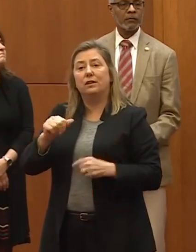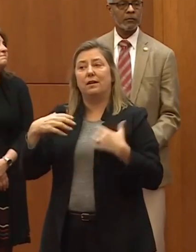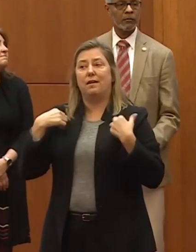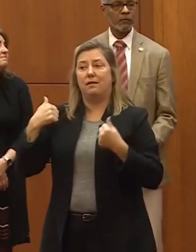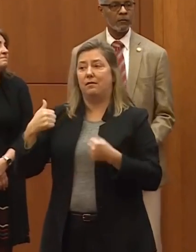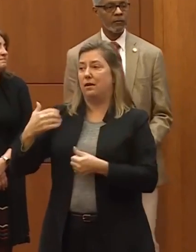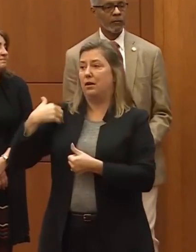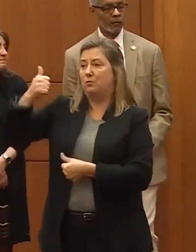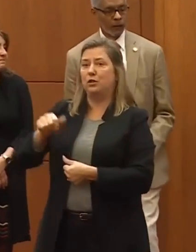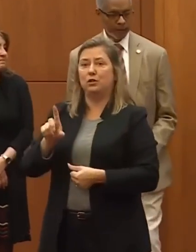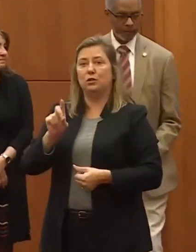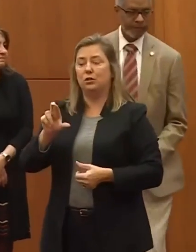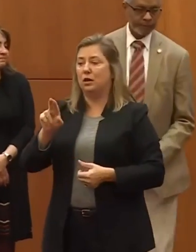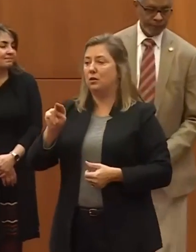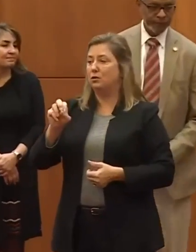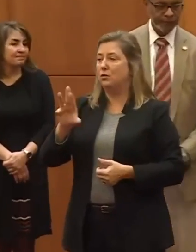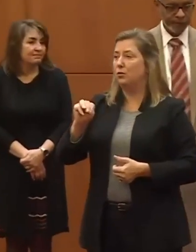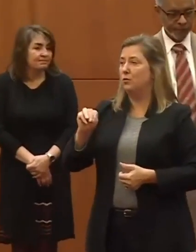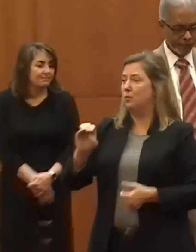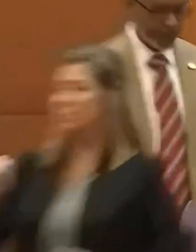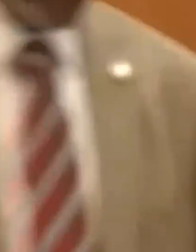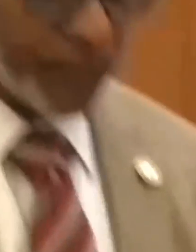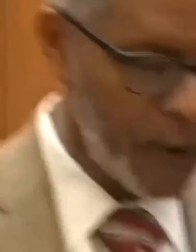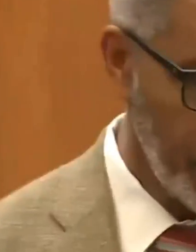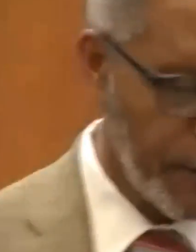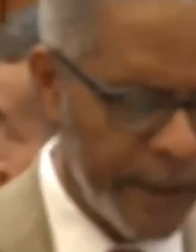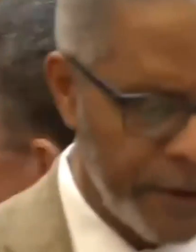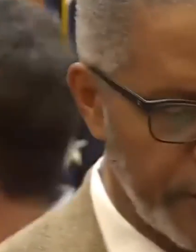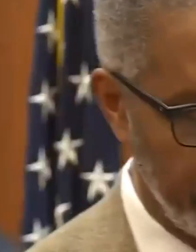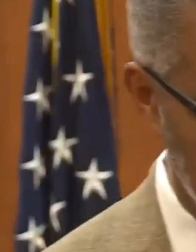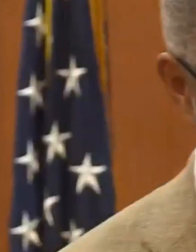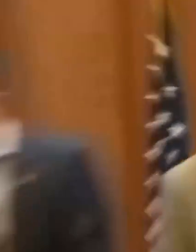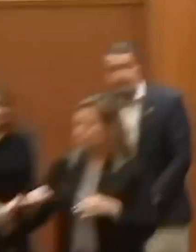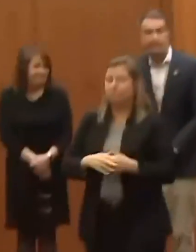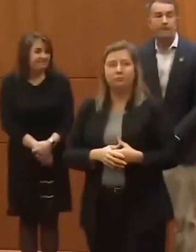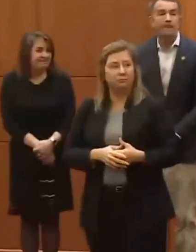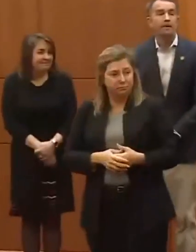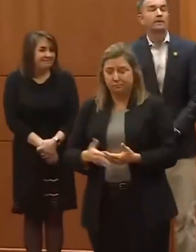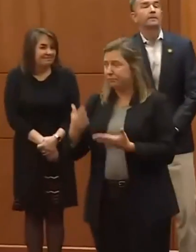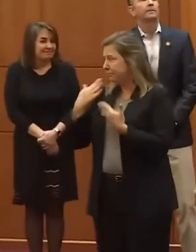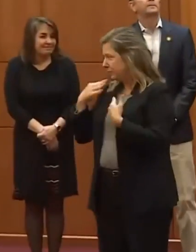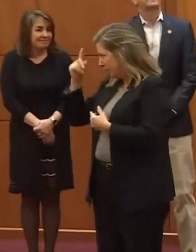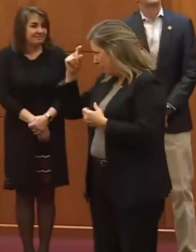Oliver. Dr. Oliver, thank you. Thank you, Governor.